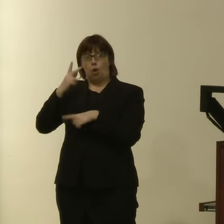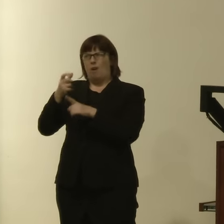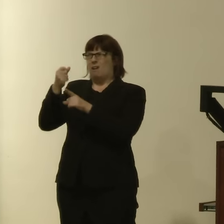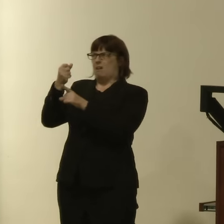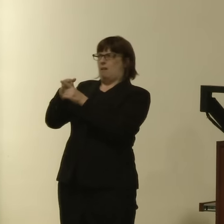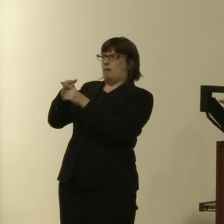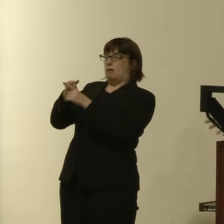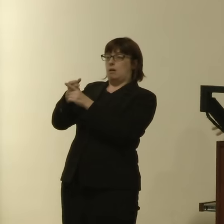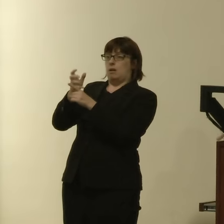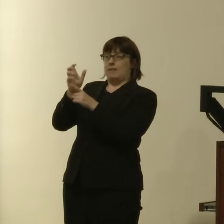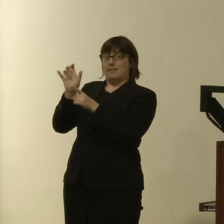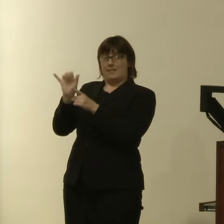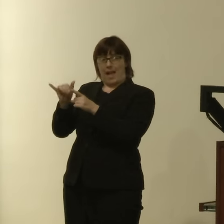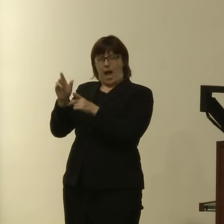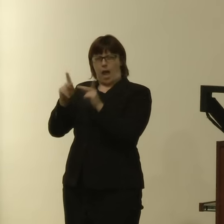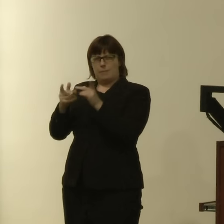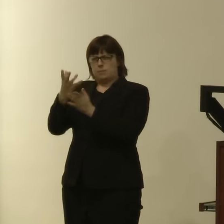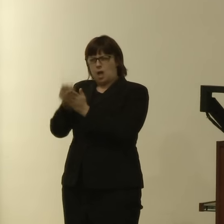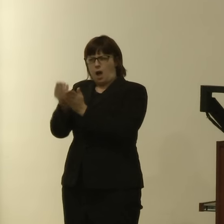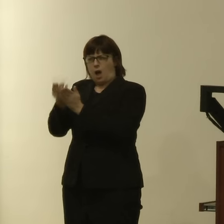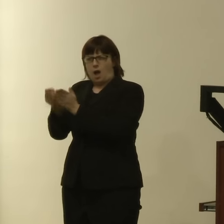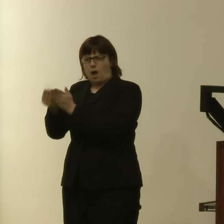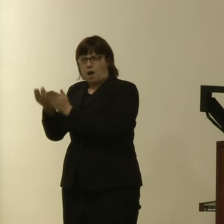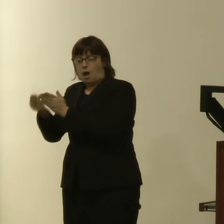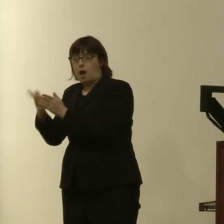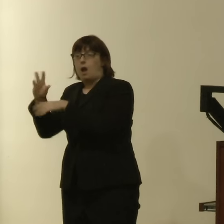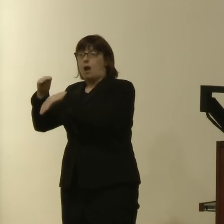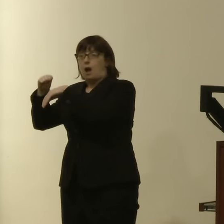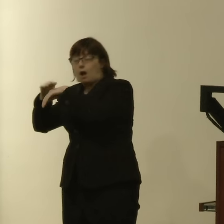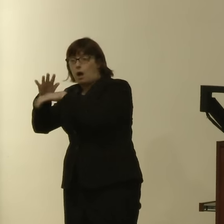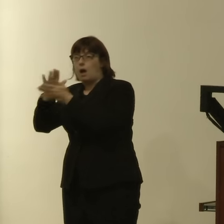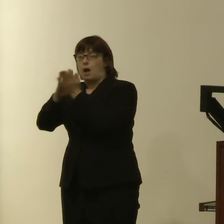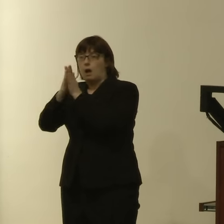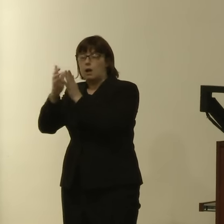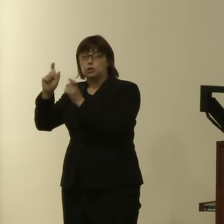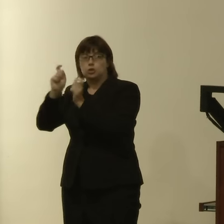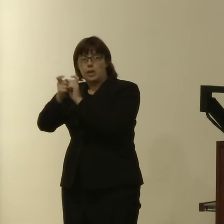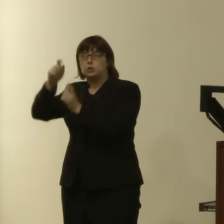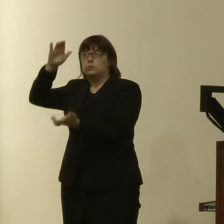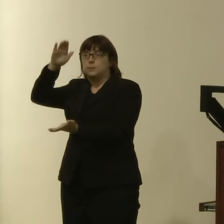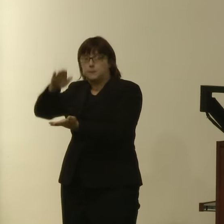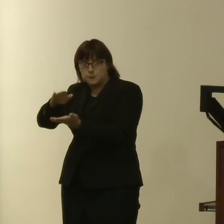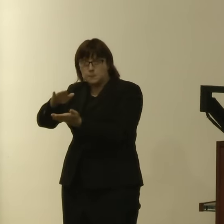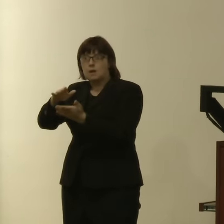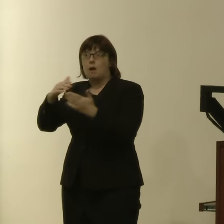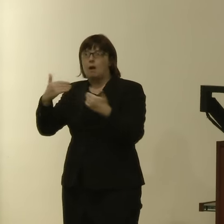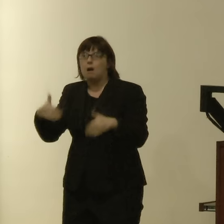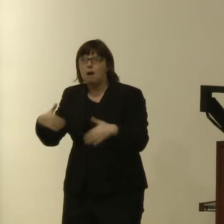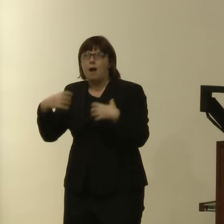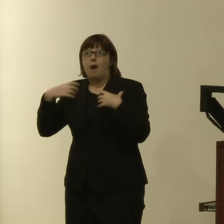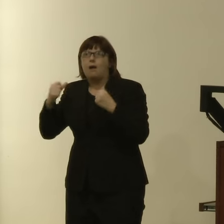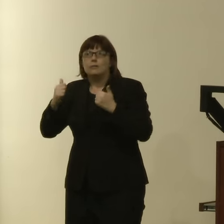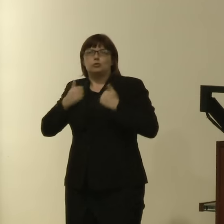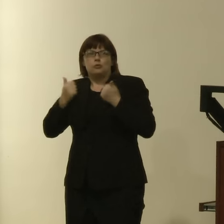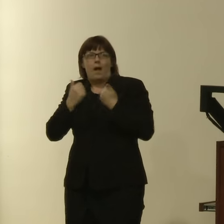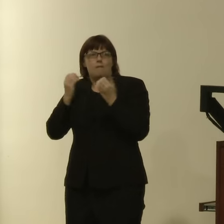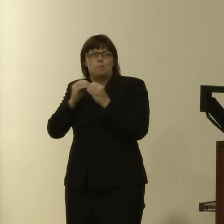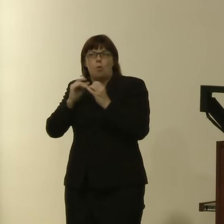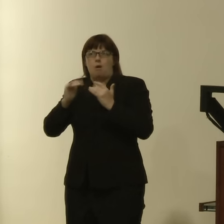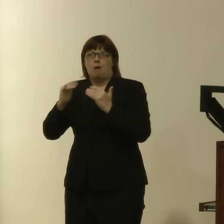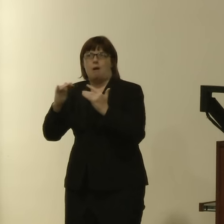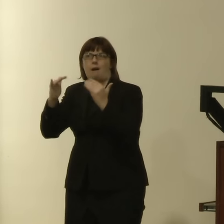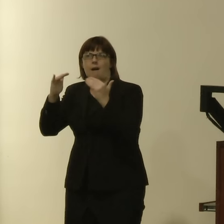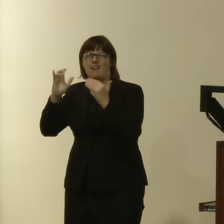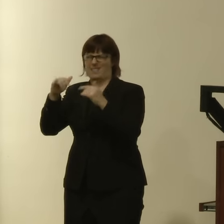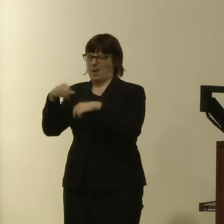mortality of a system that went all the way from community to clinic, where the majority of care should be delivered, to hospital,